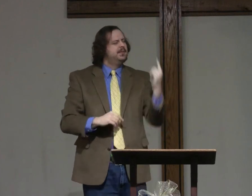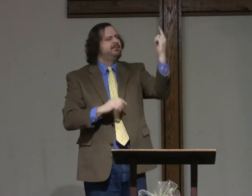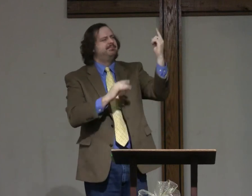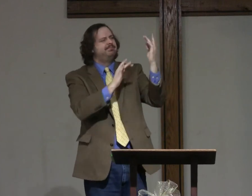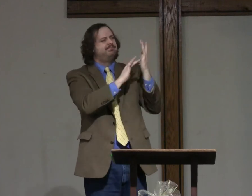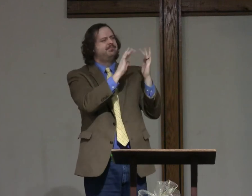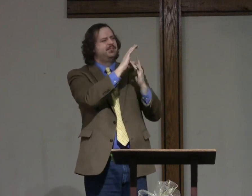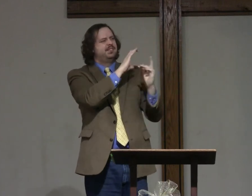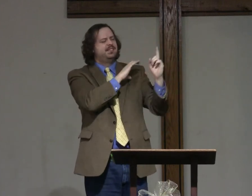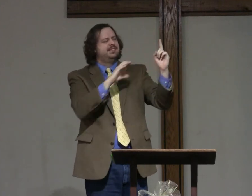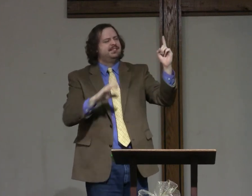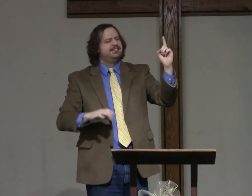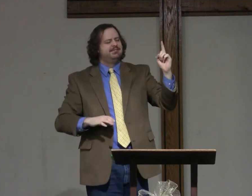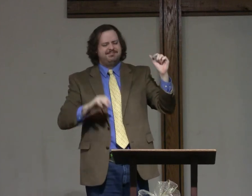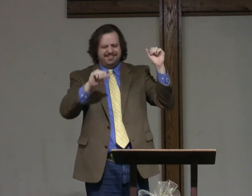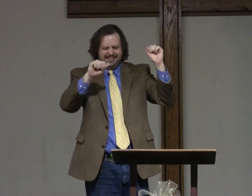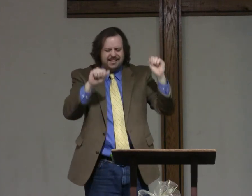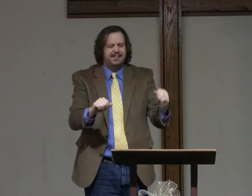who gives us peace.